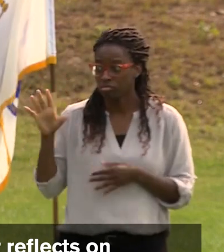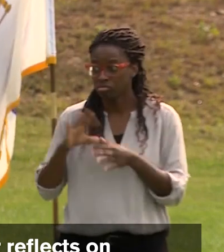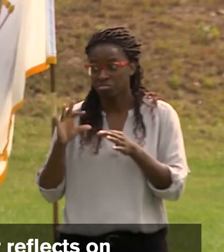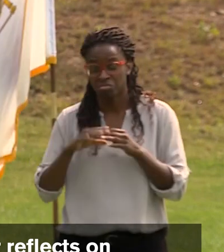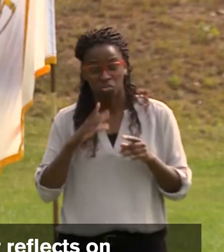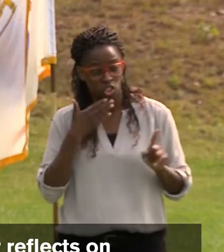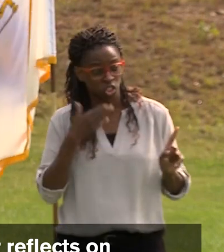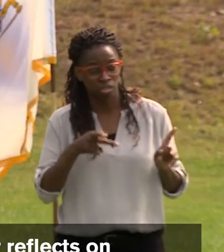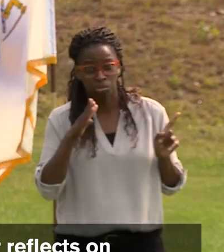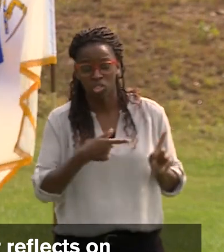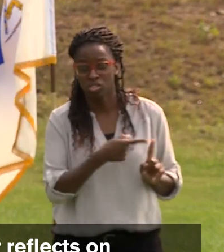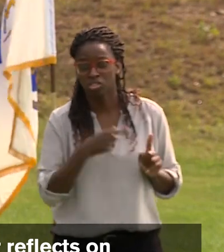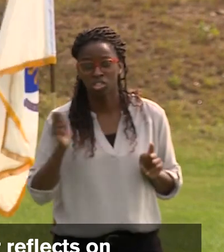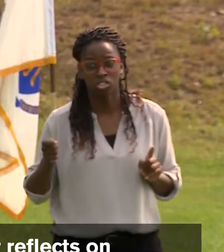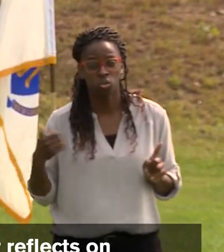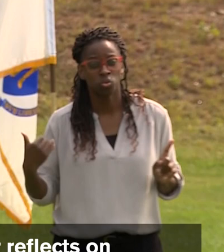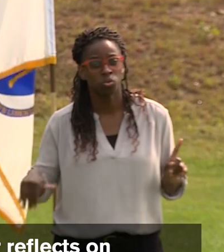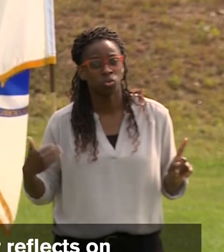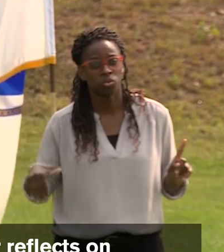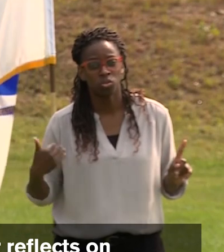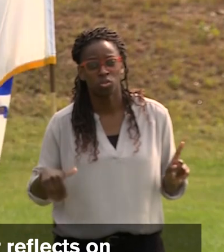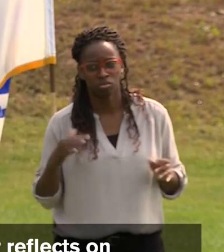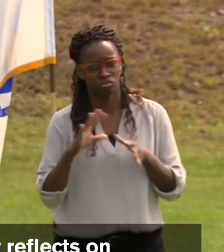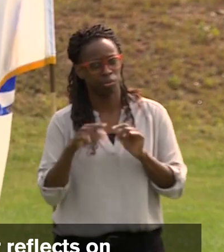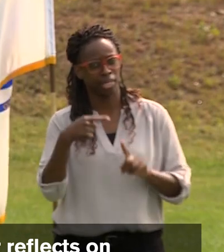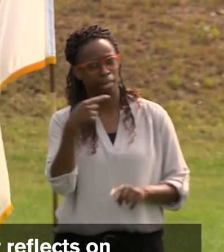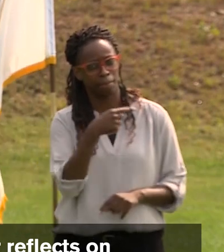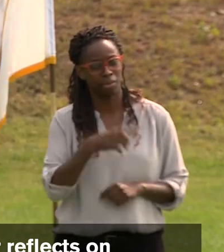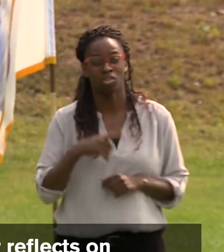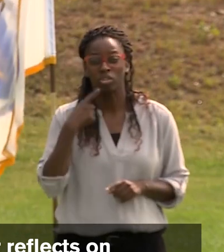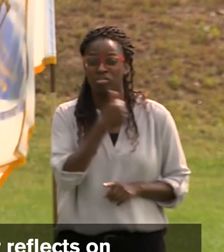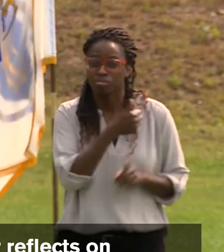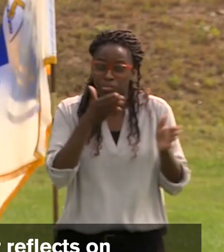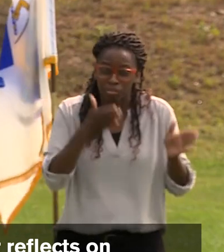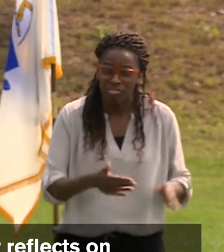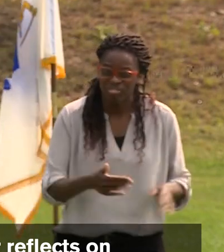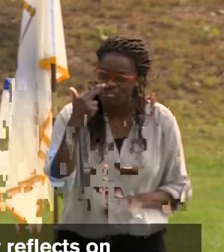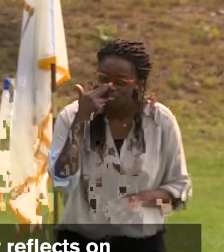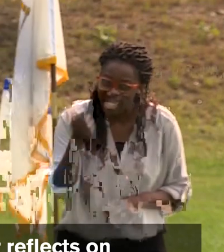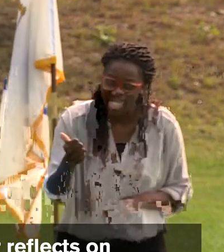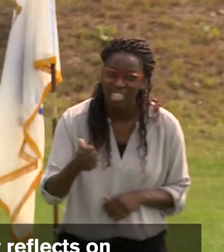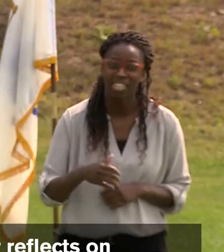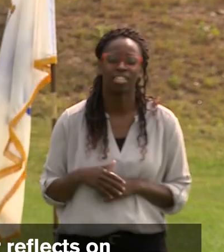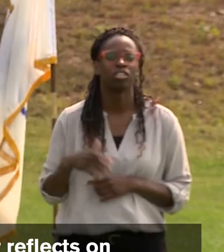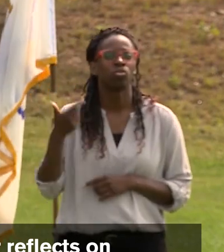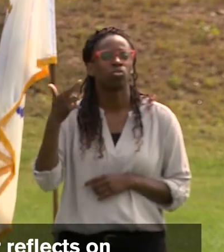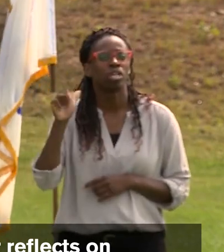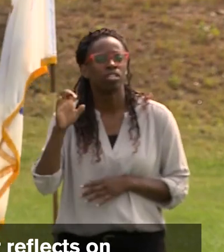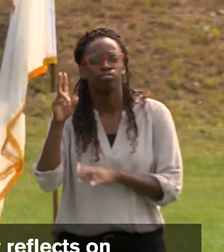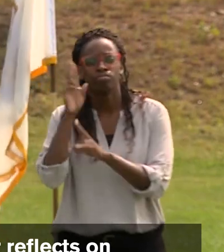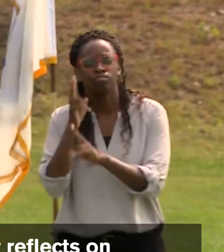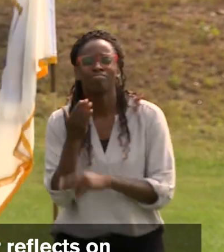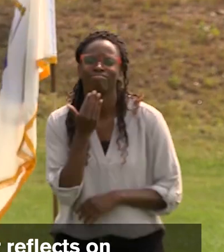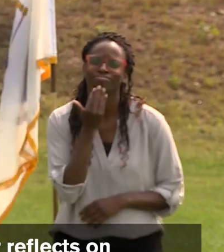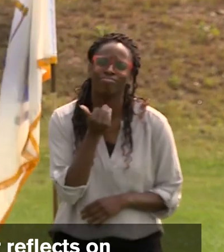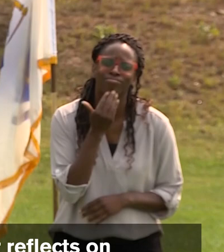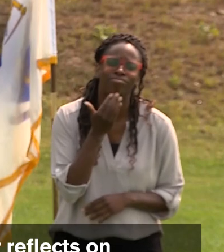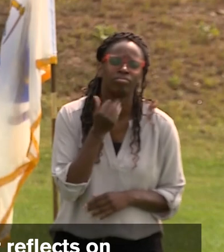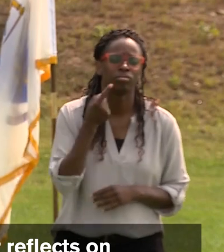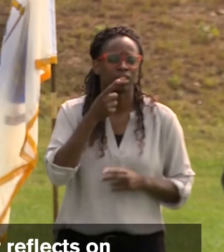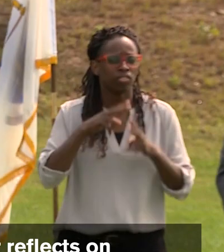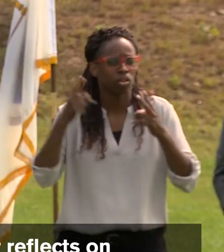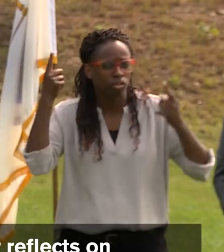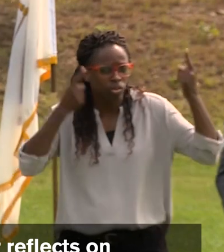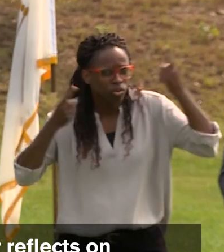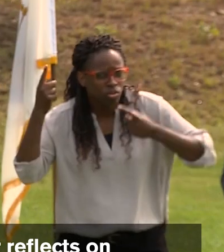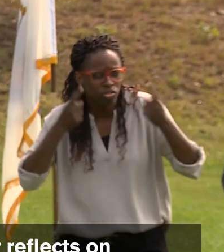brilliance, but also about his sense of humor, his grace, his kindness, and his thoughtfulness. He